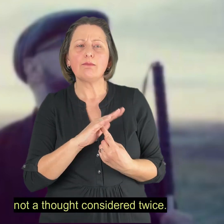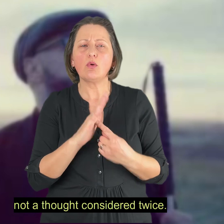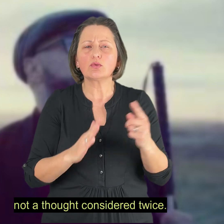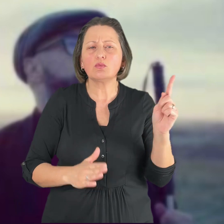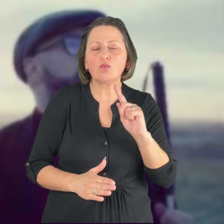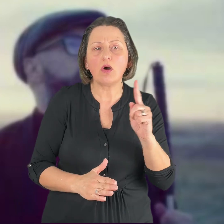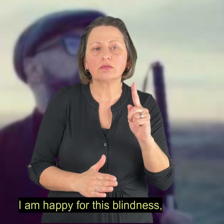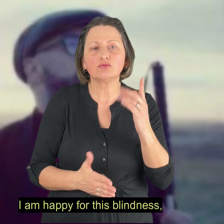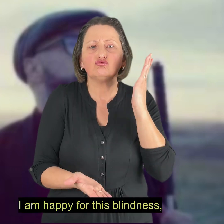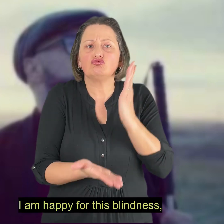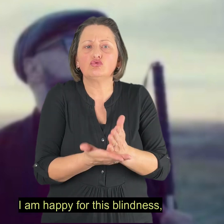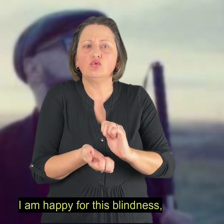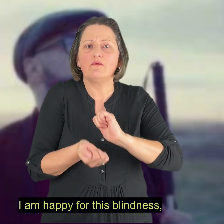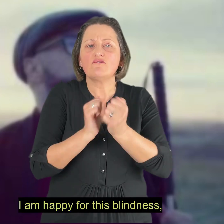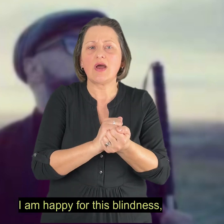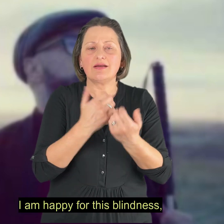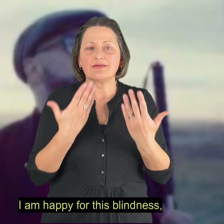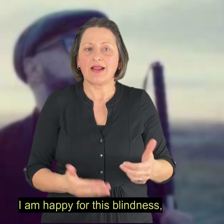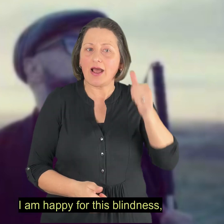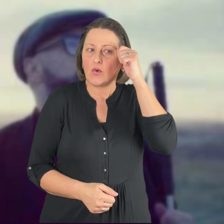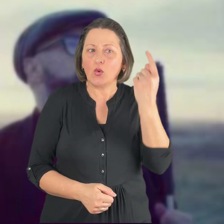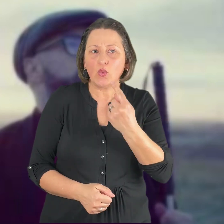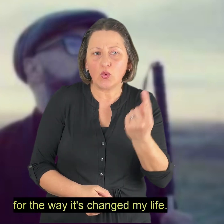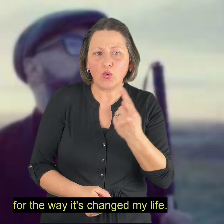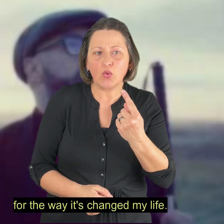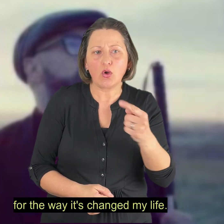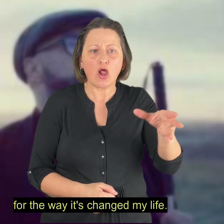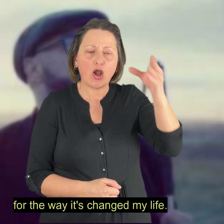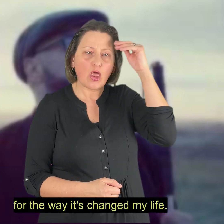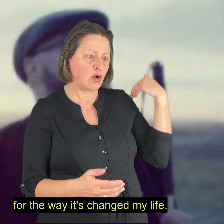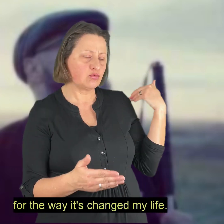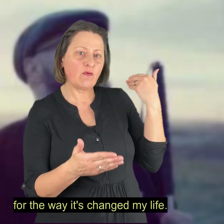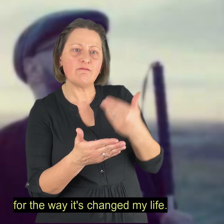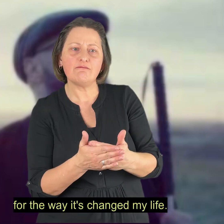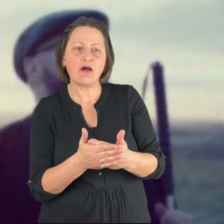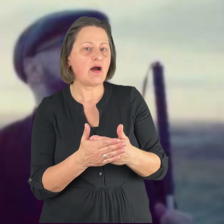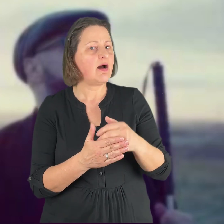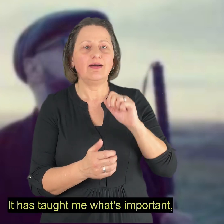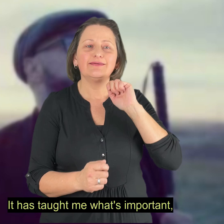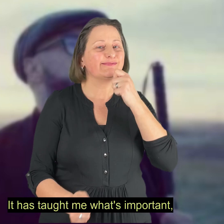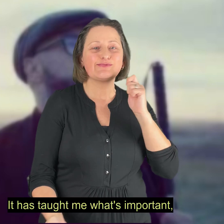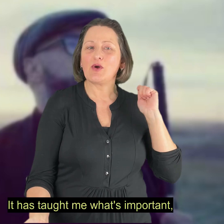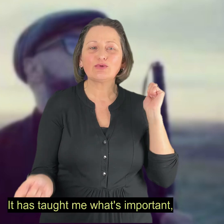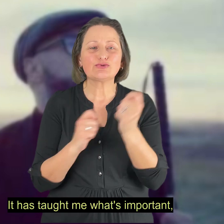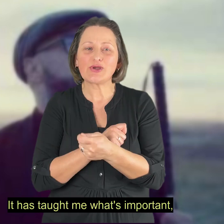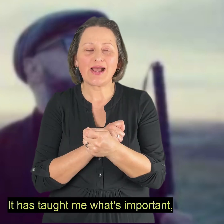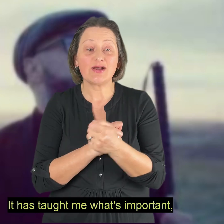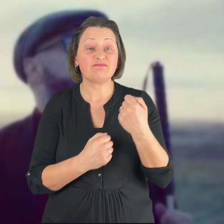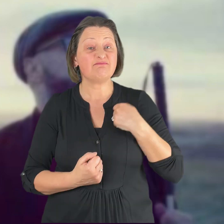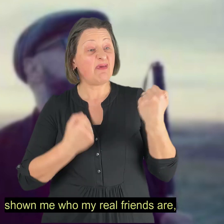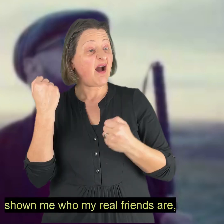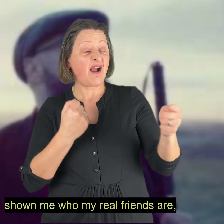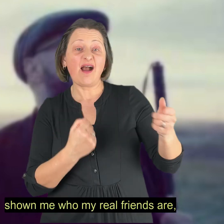considered twice. I am happy for this blindness, for the way it's changed my life. It has taught me what's